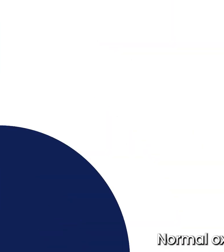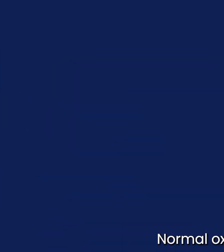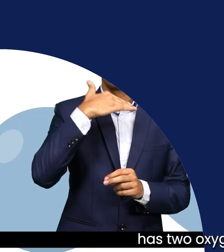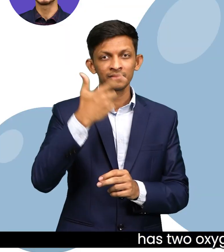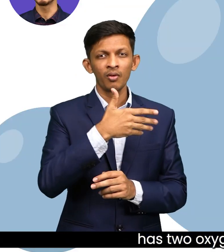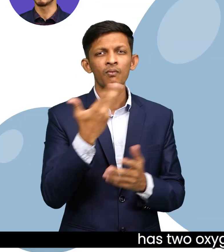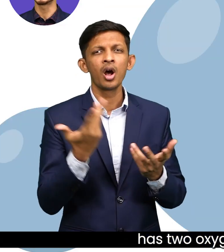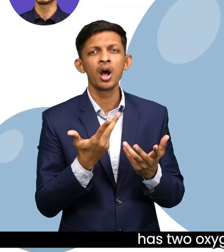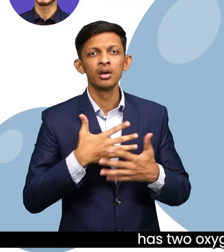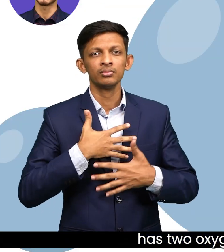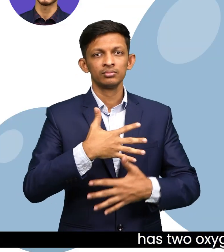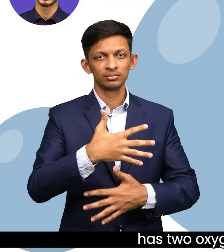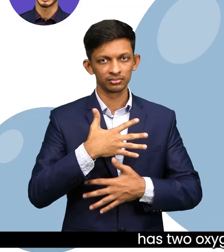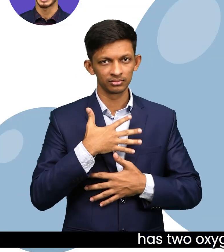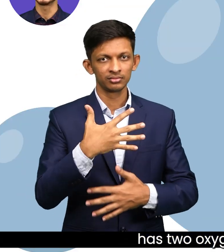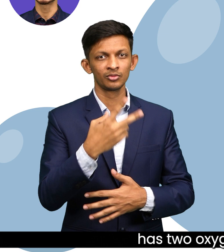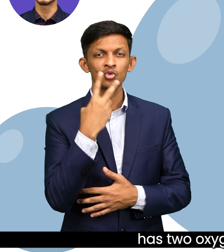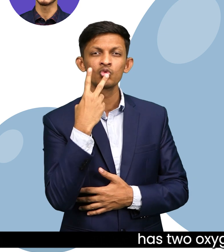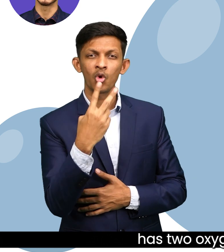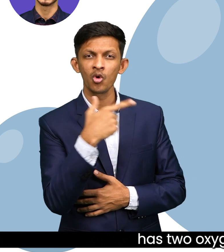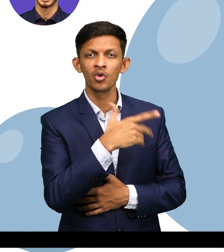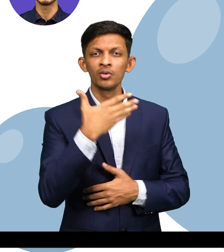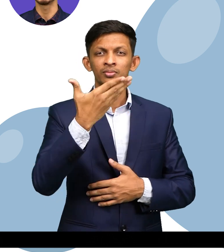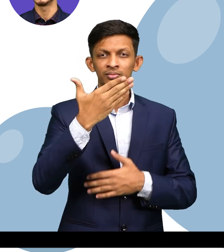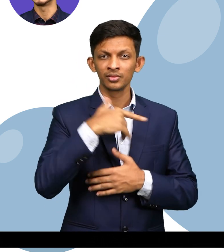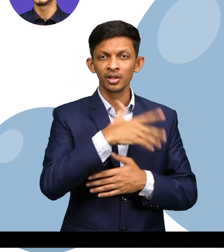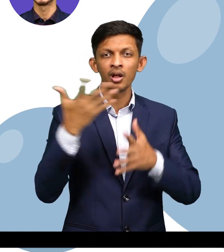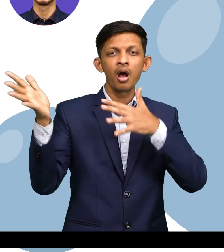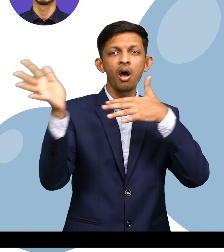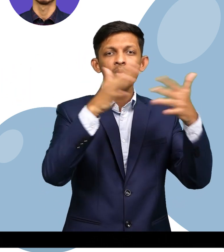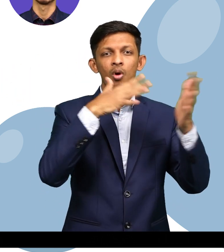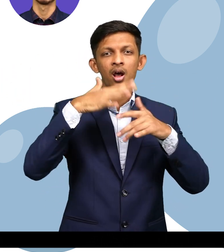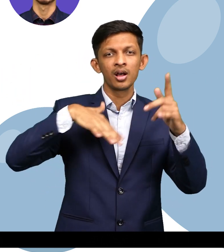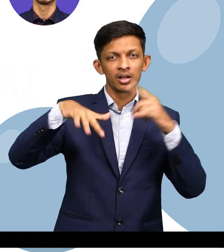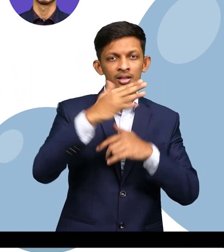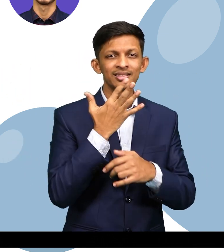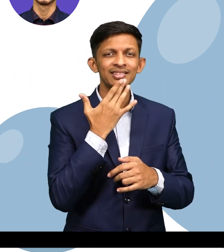breathe, has 2 oxygen atoms and is colorless and odorless.